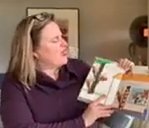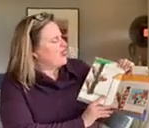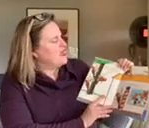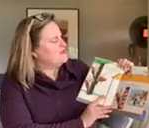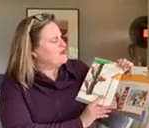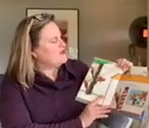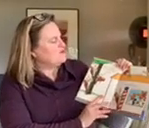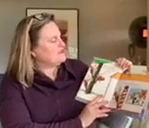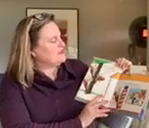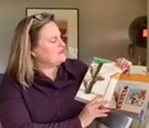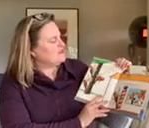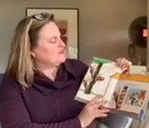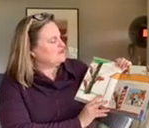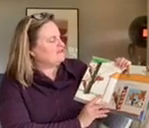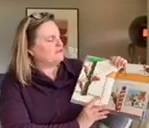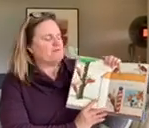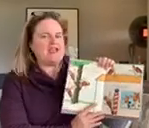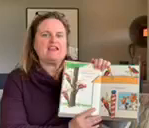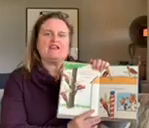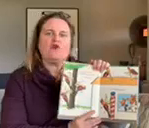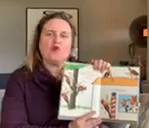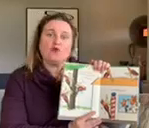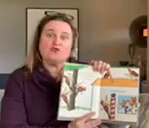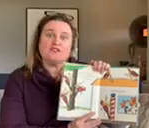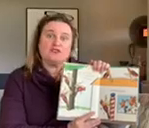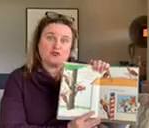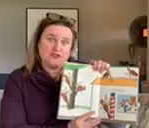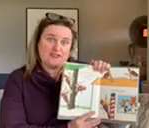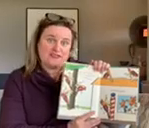A nose is good for making holes in trees,